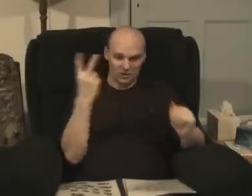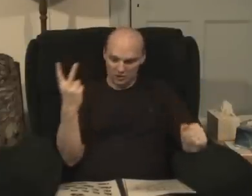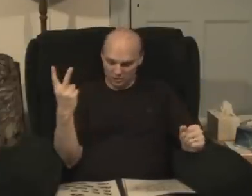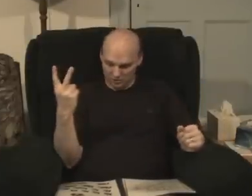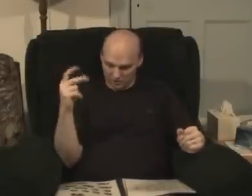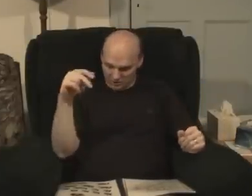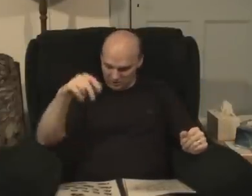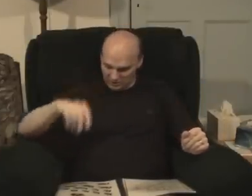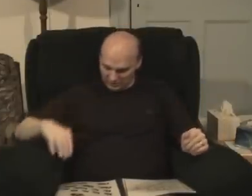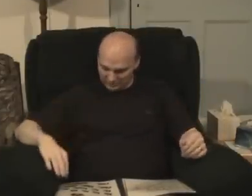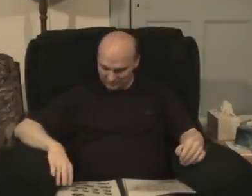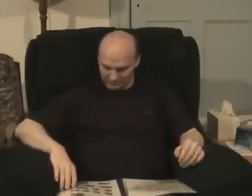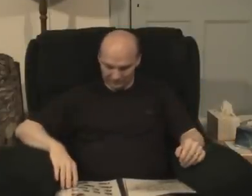QT2, and so on.